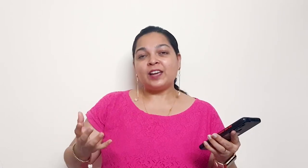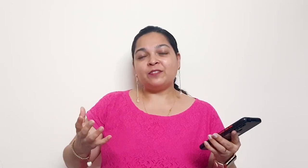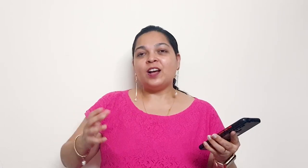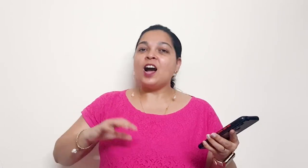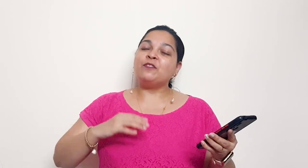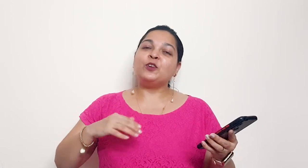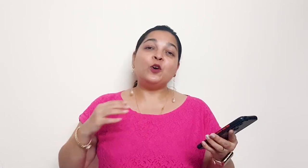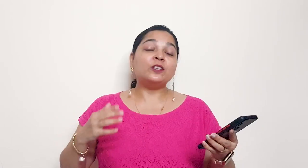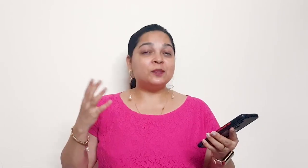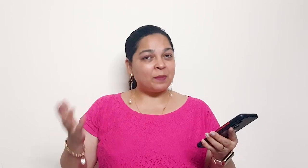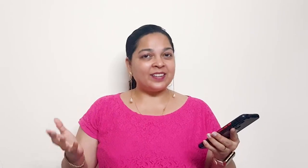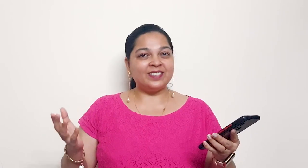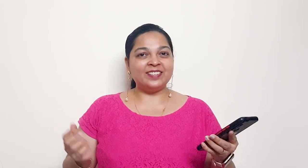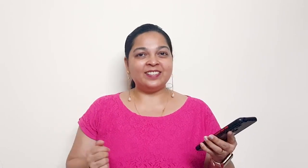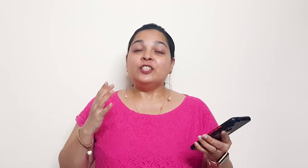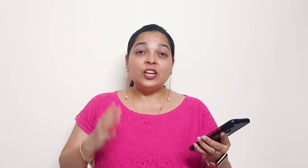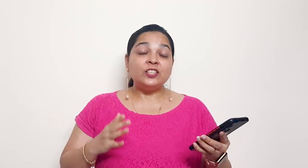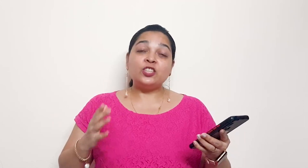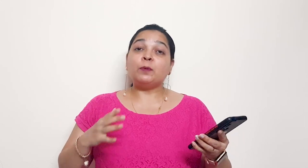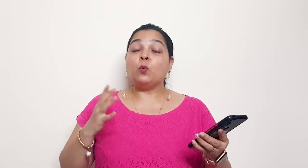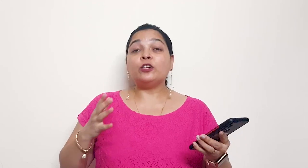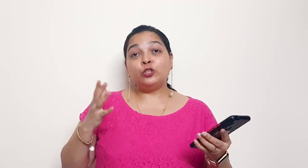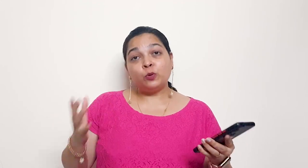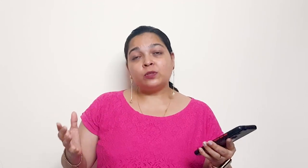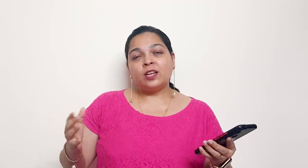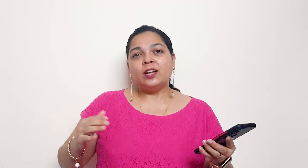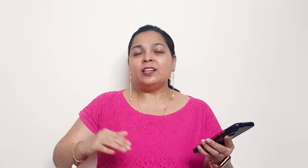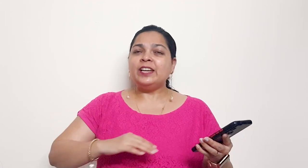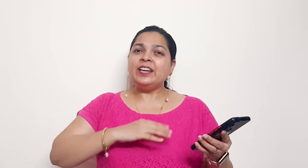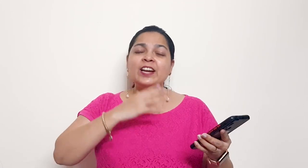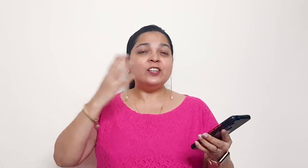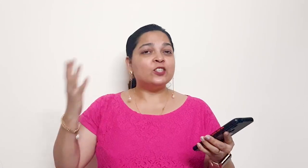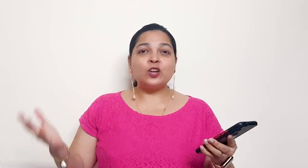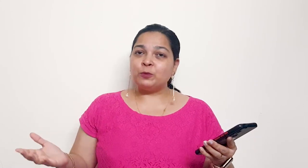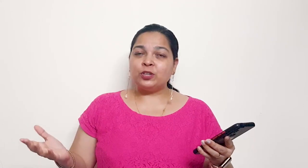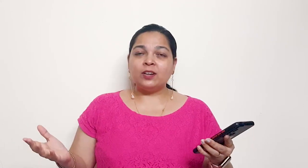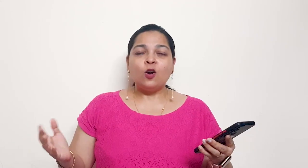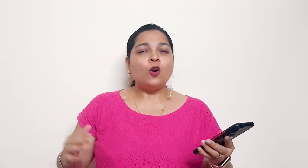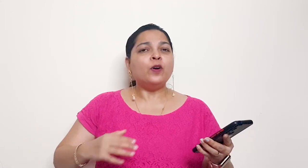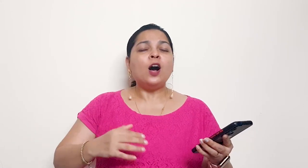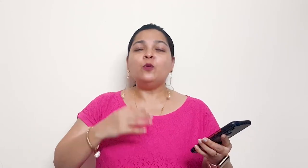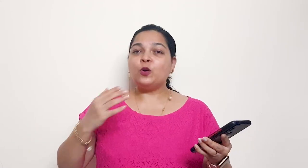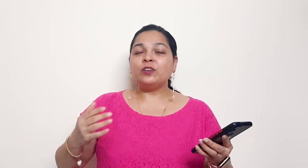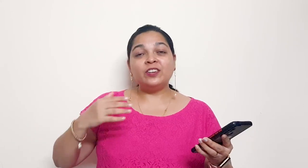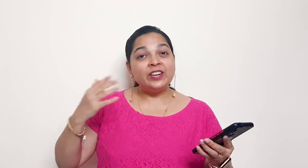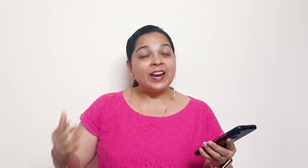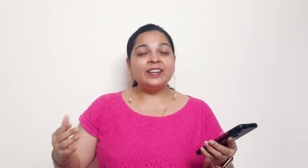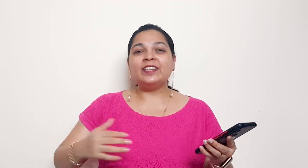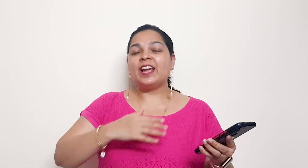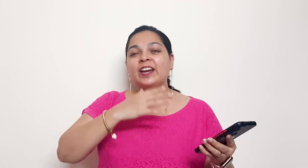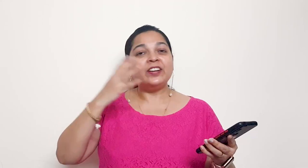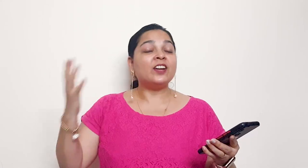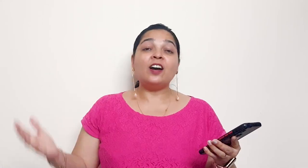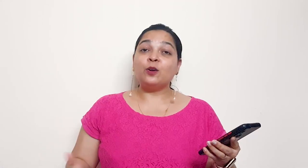our life after God's pattern. Genesis chapter 1 shows the detailed description of how God